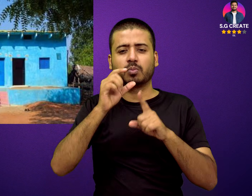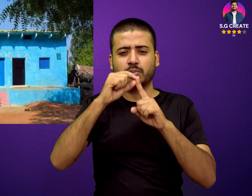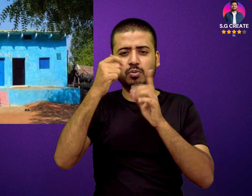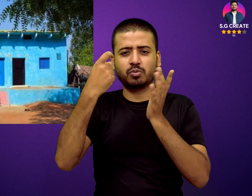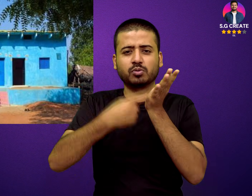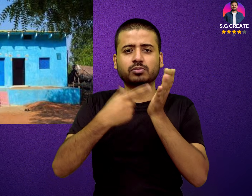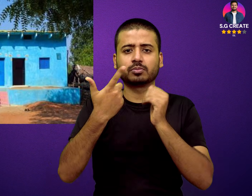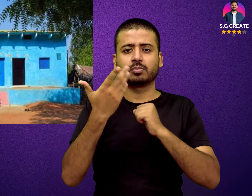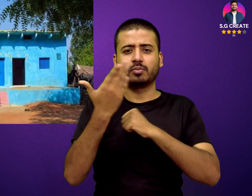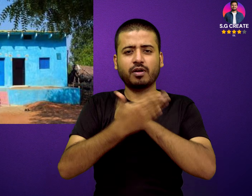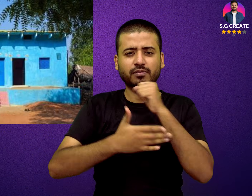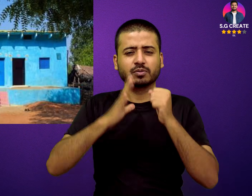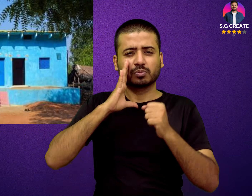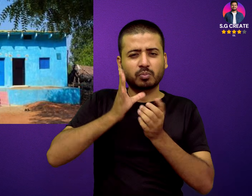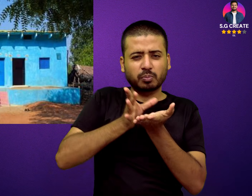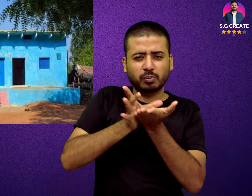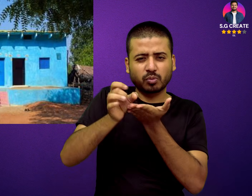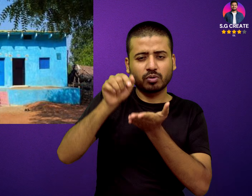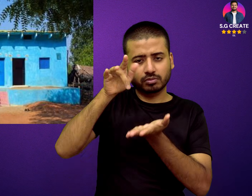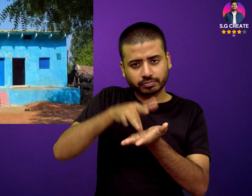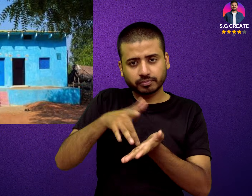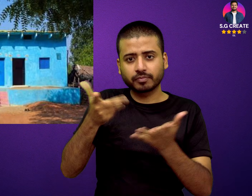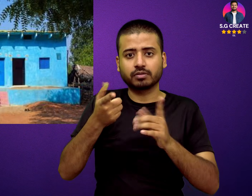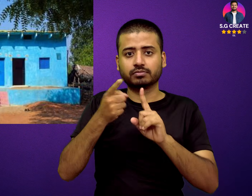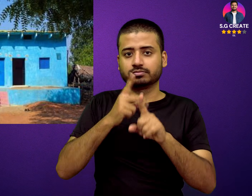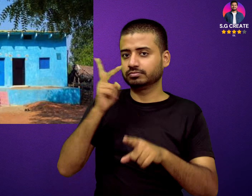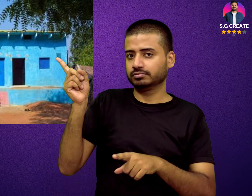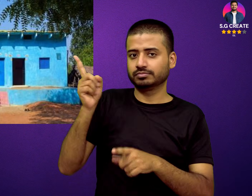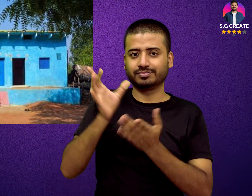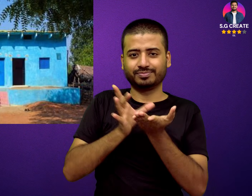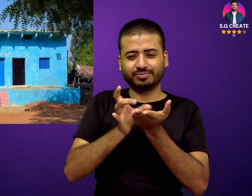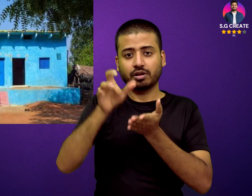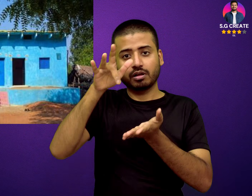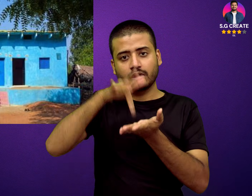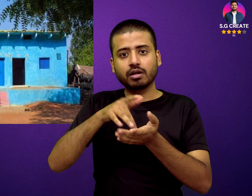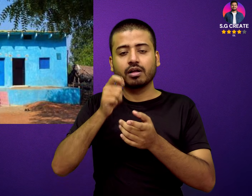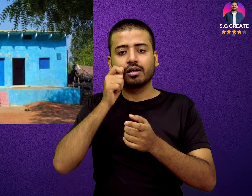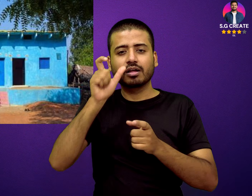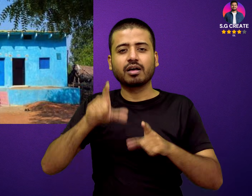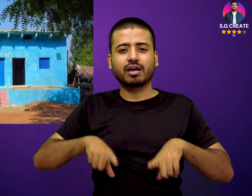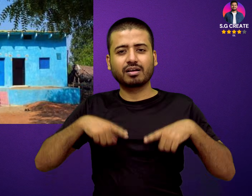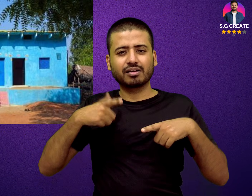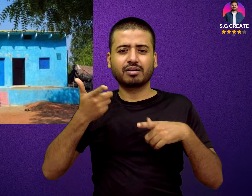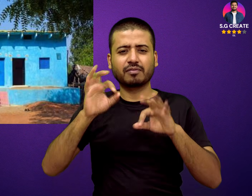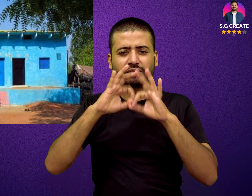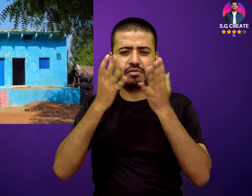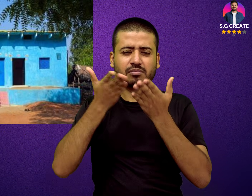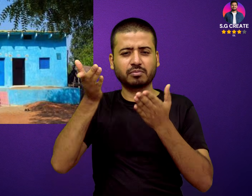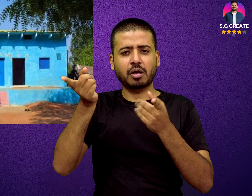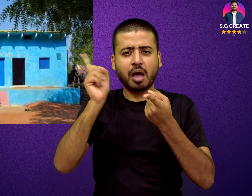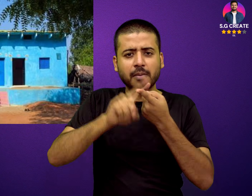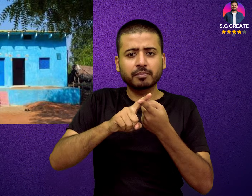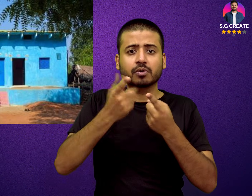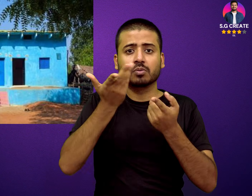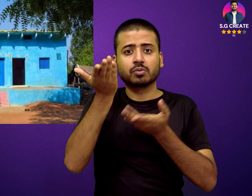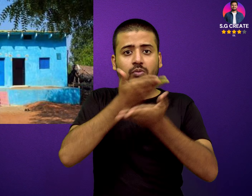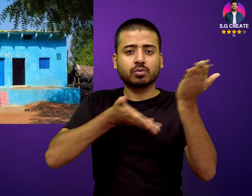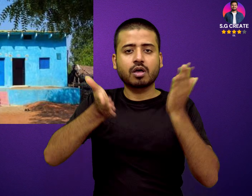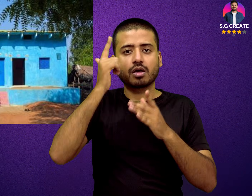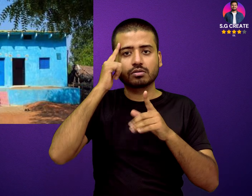damage, manufacturing defect, or accidental spillage onto the motor or electrical joints can instantly electrify the water stream,